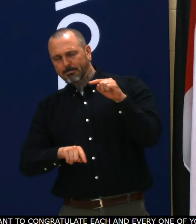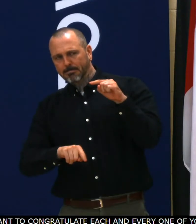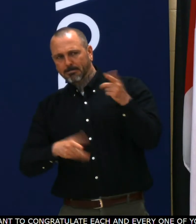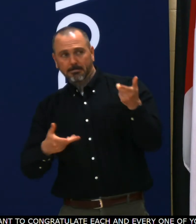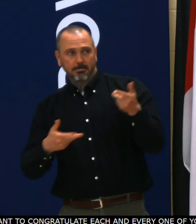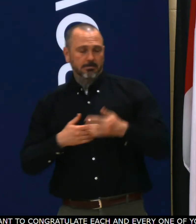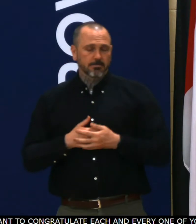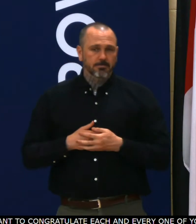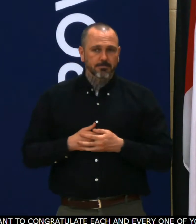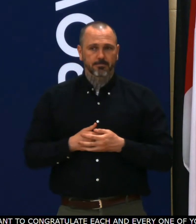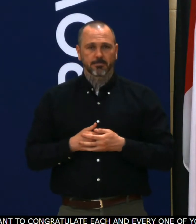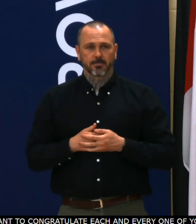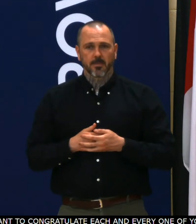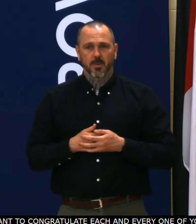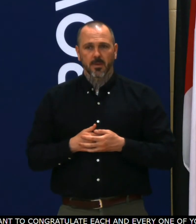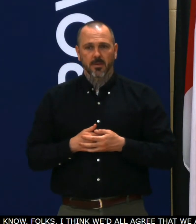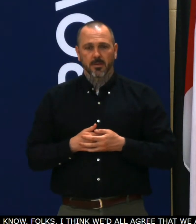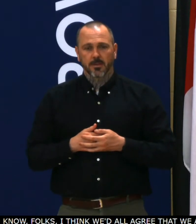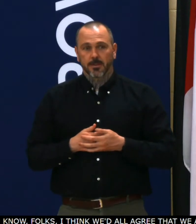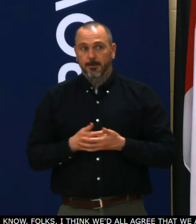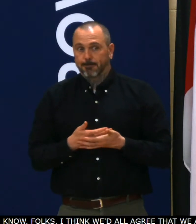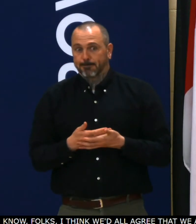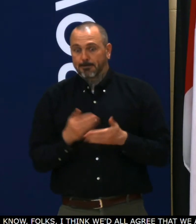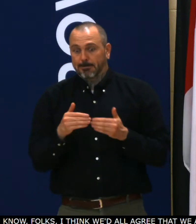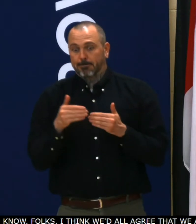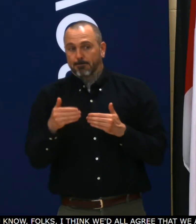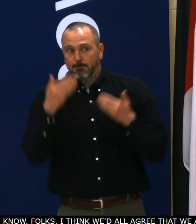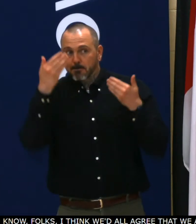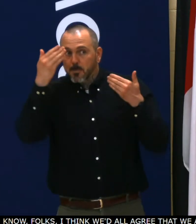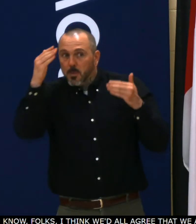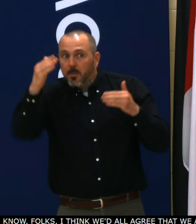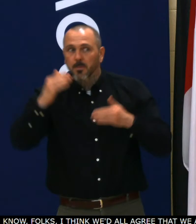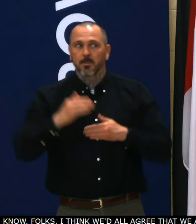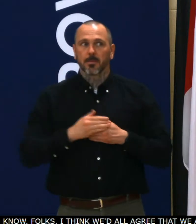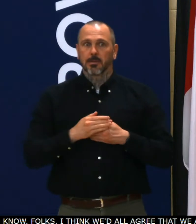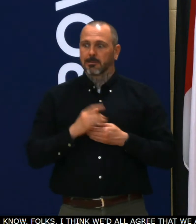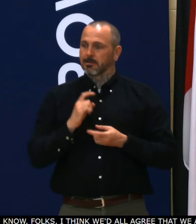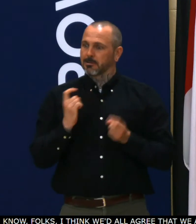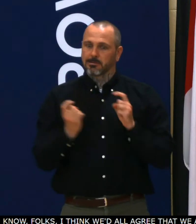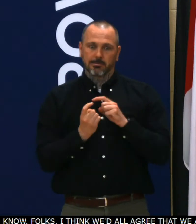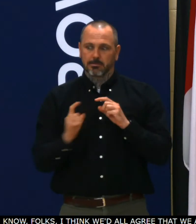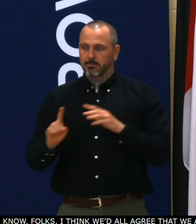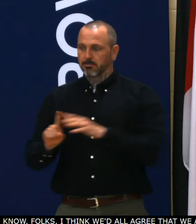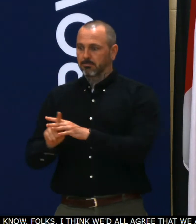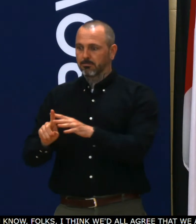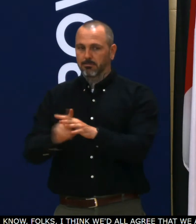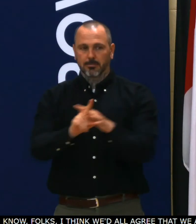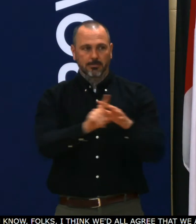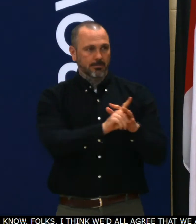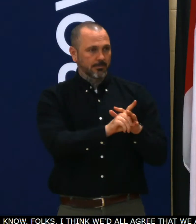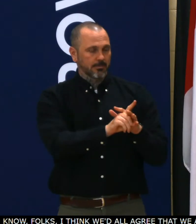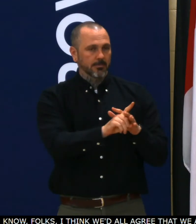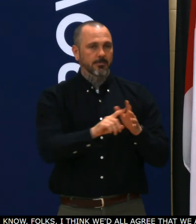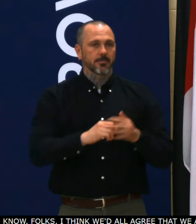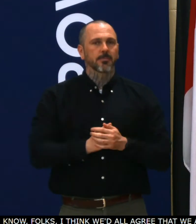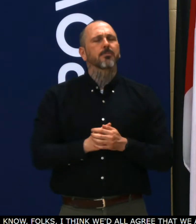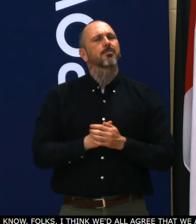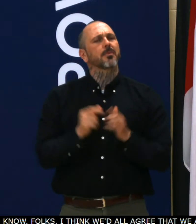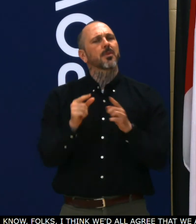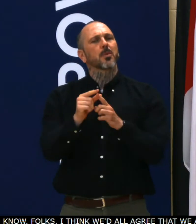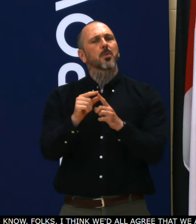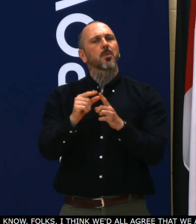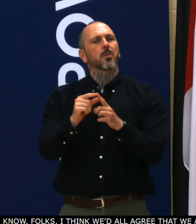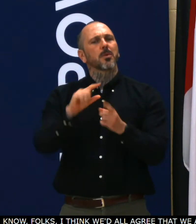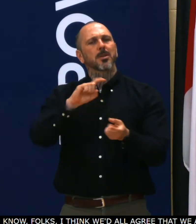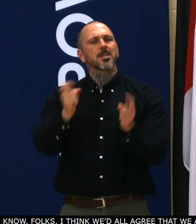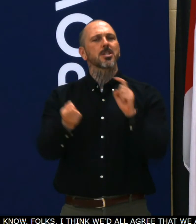uncertain, and it's a world that's full of change. And that word change is such